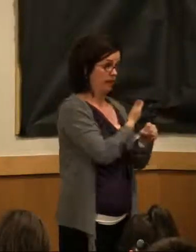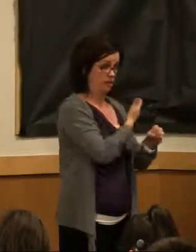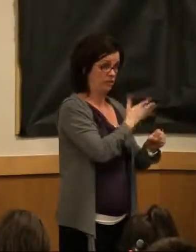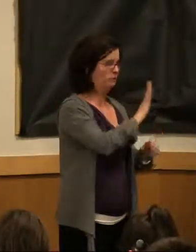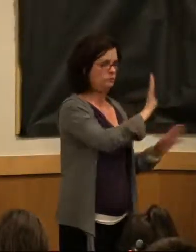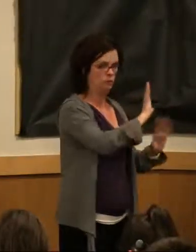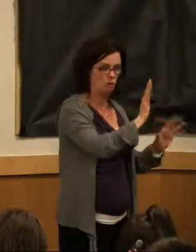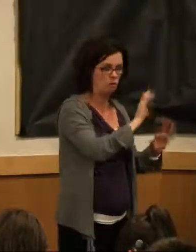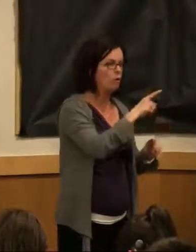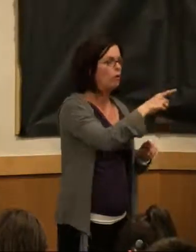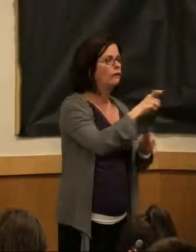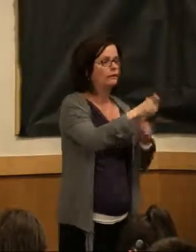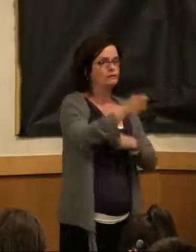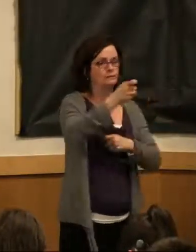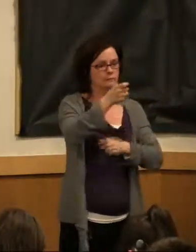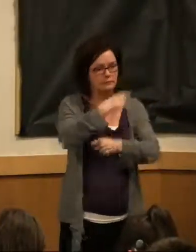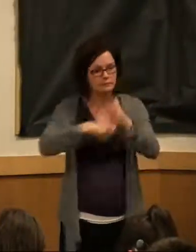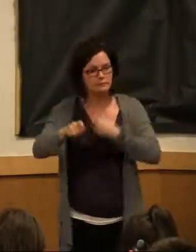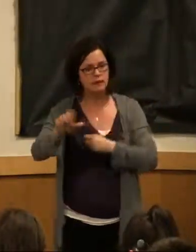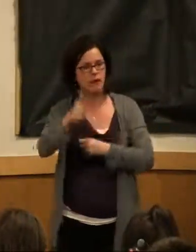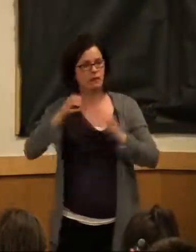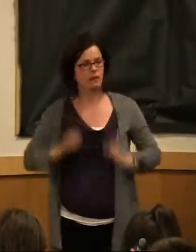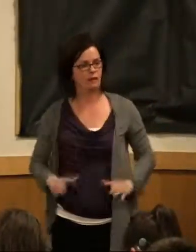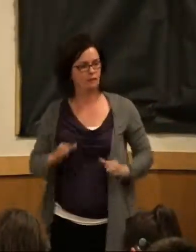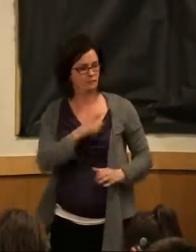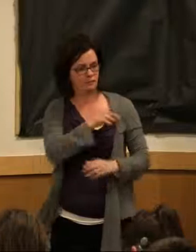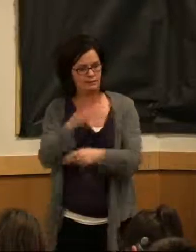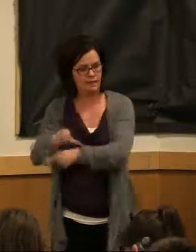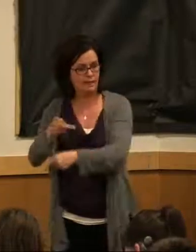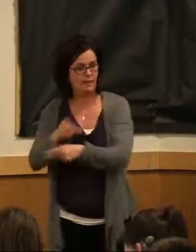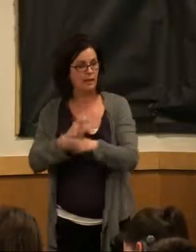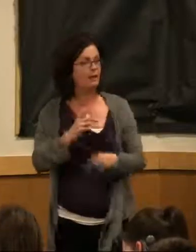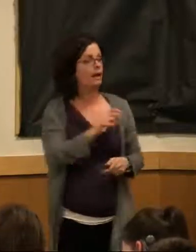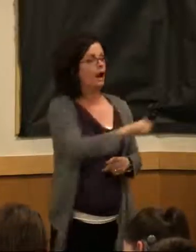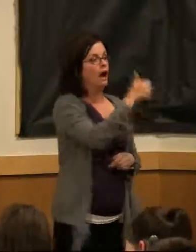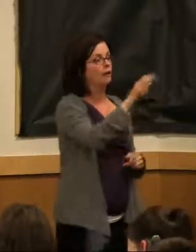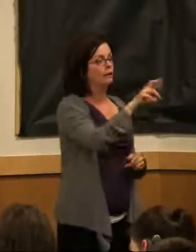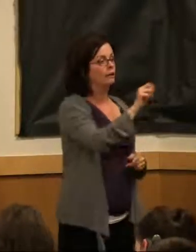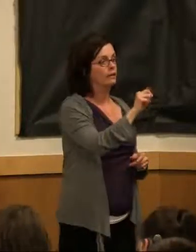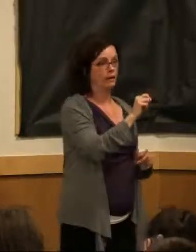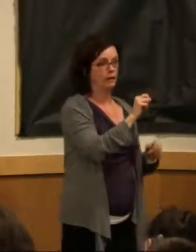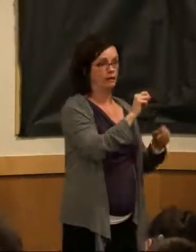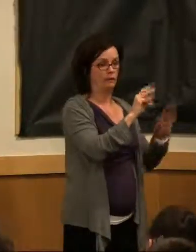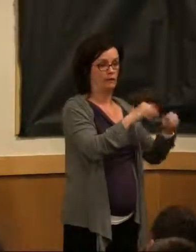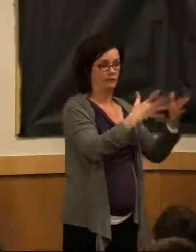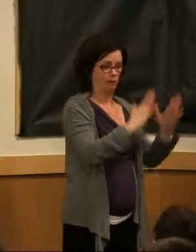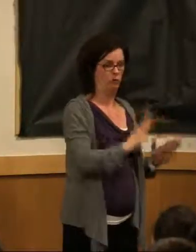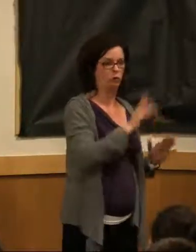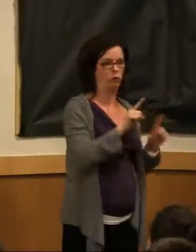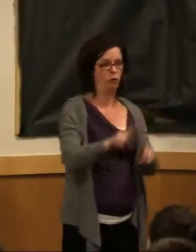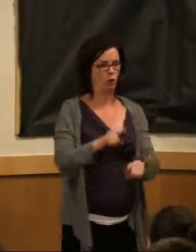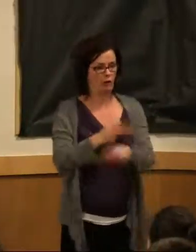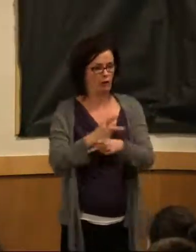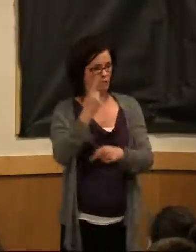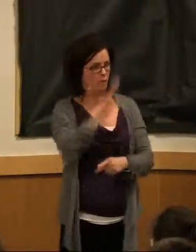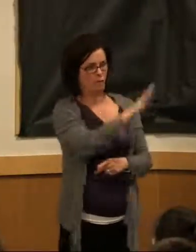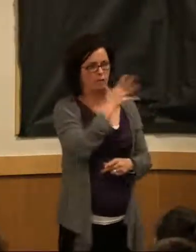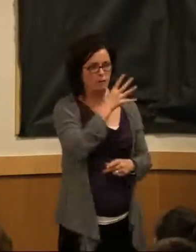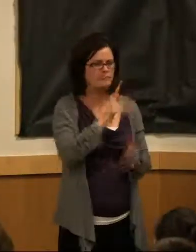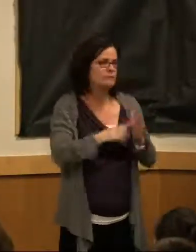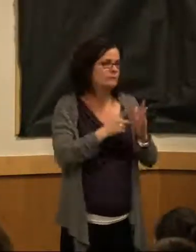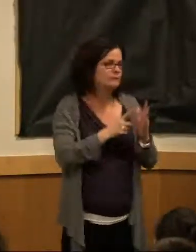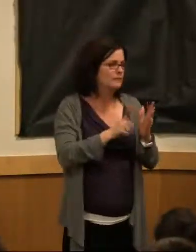to care for other clients. Then we send our own caregivers in to care for the mom. Sometimes they need respite. They